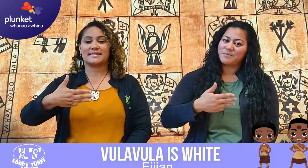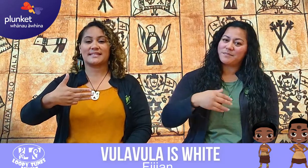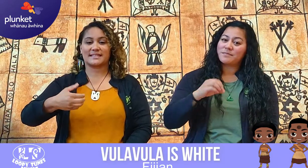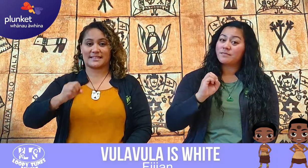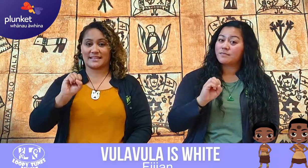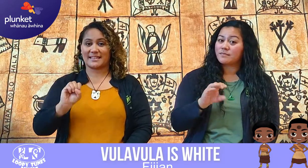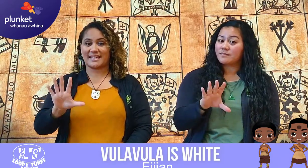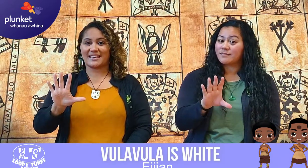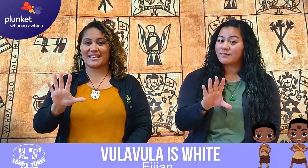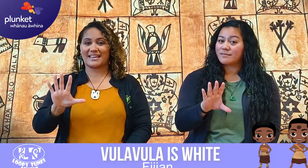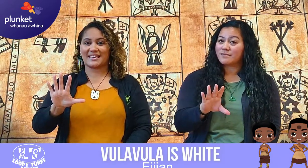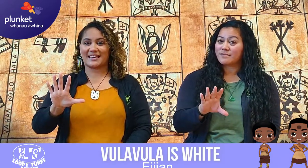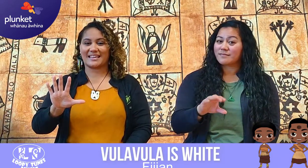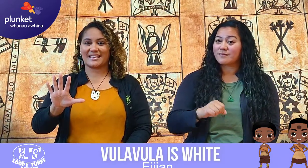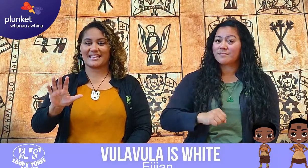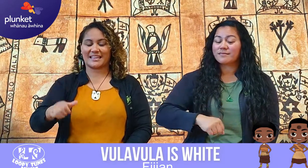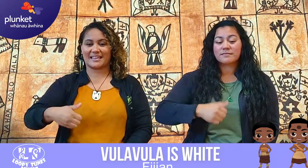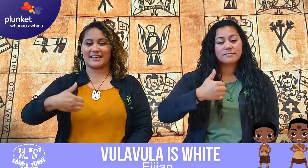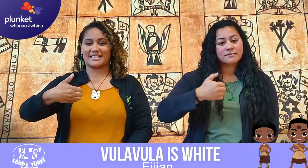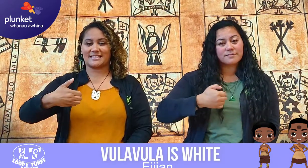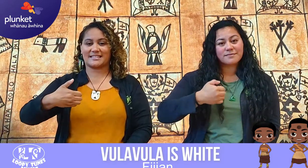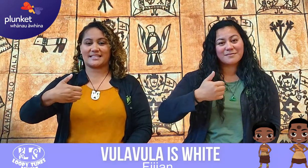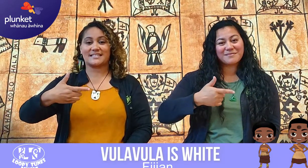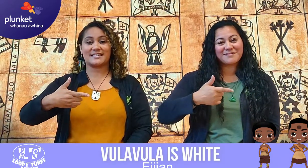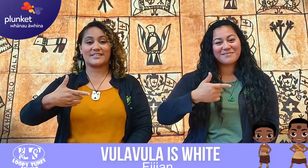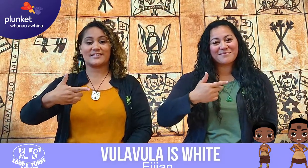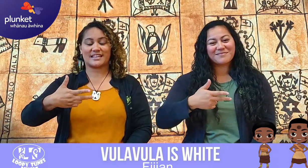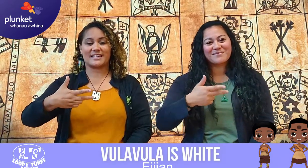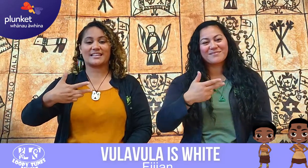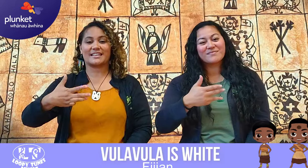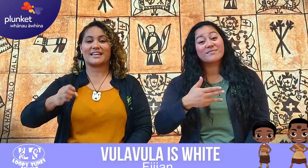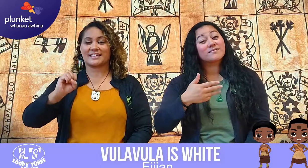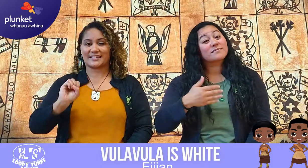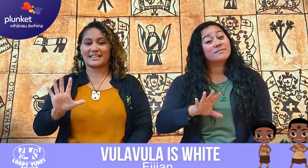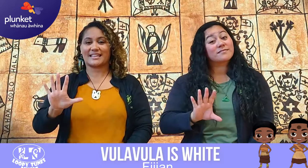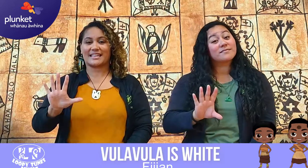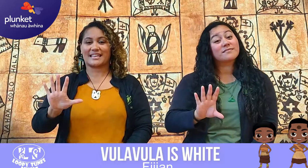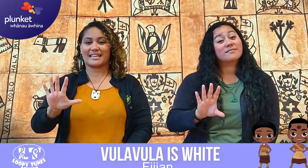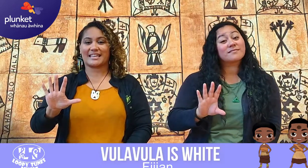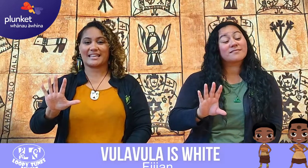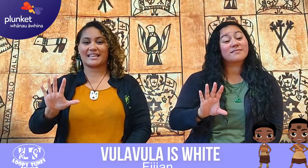nine, Dini is ten, Ono, Vitu, Walu, Diwa, Dini.